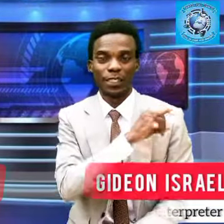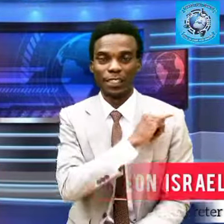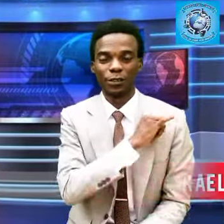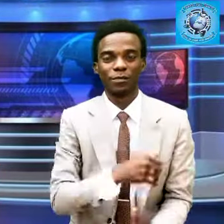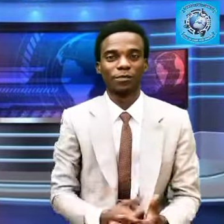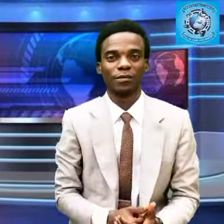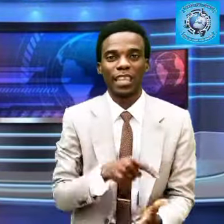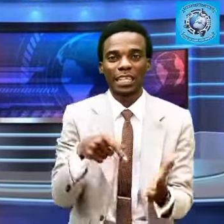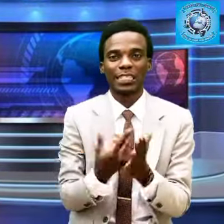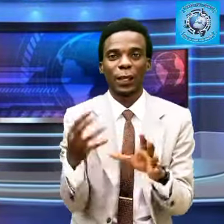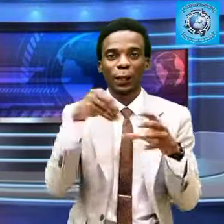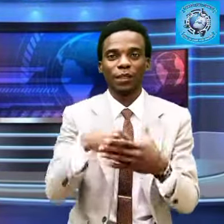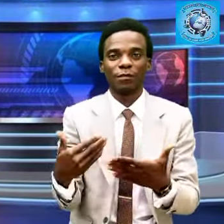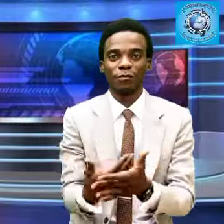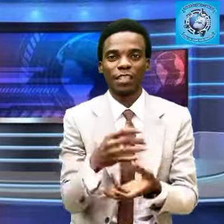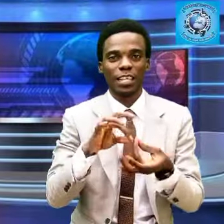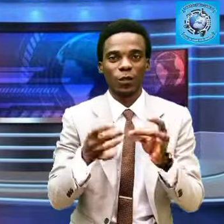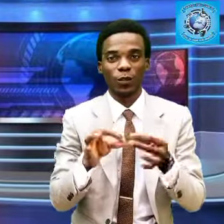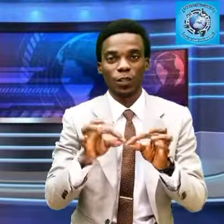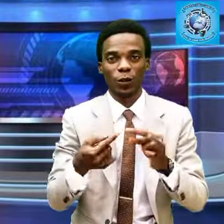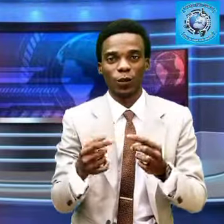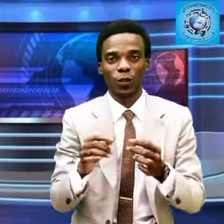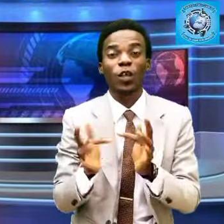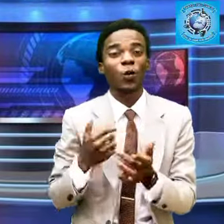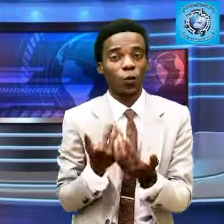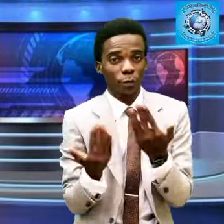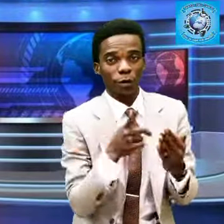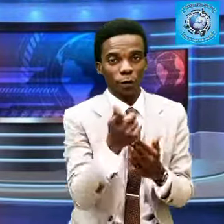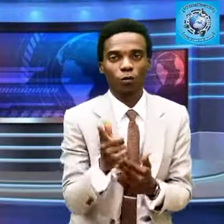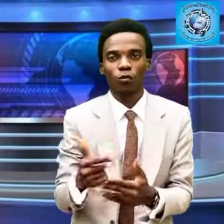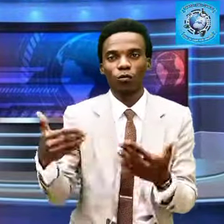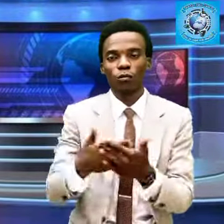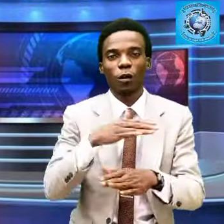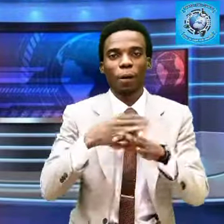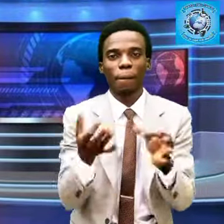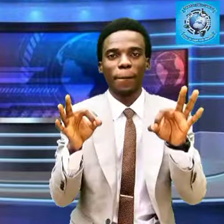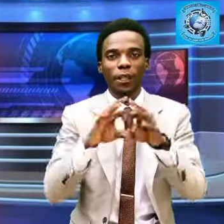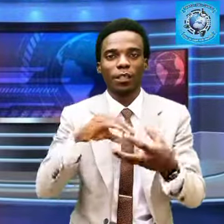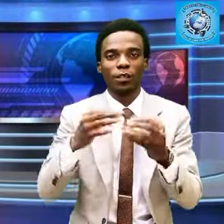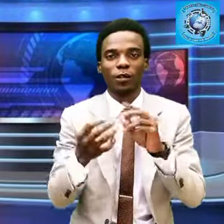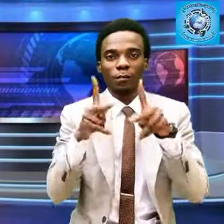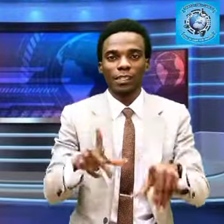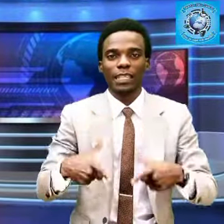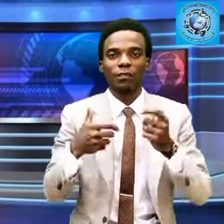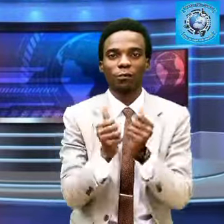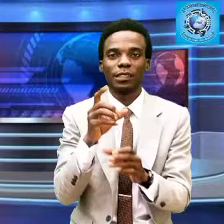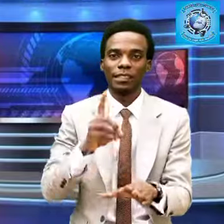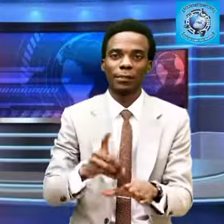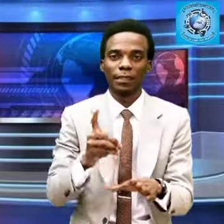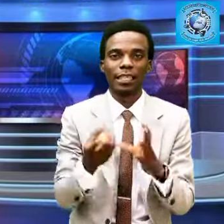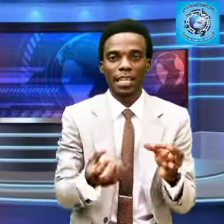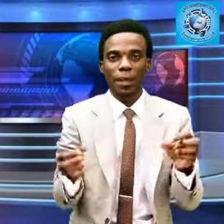Inclusive News Network. We'll be bringing you the latest news on the major stories of persons living with disabilities,